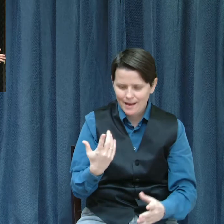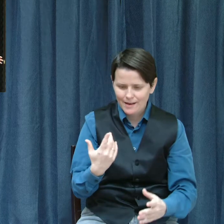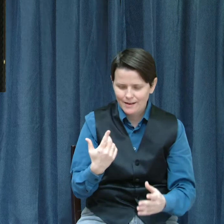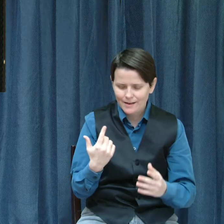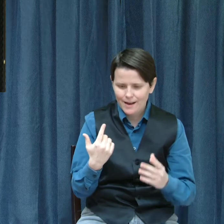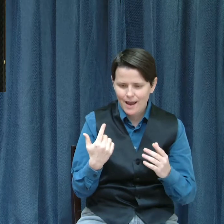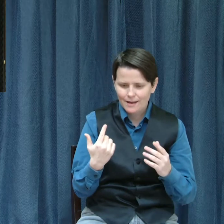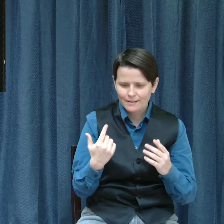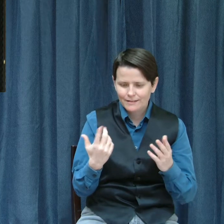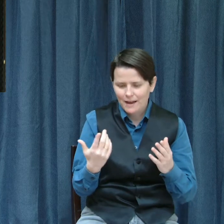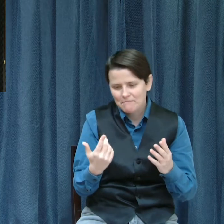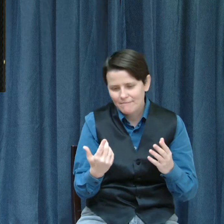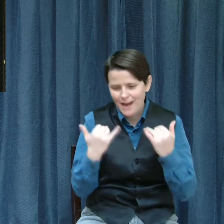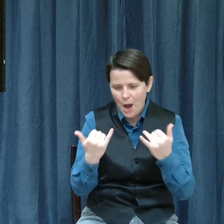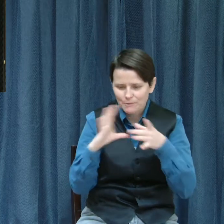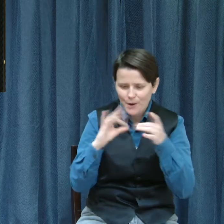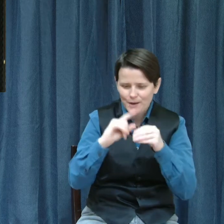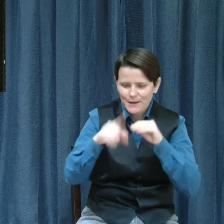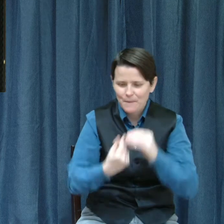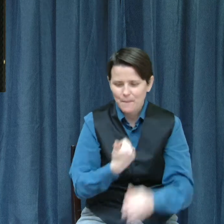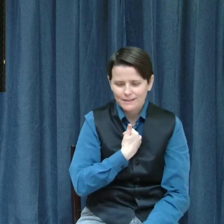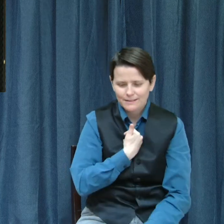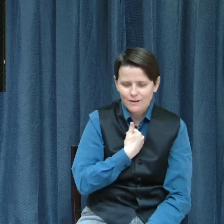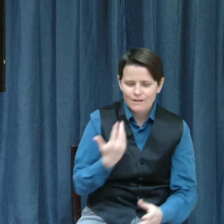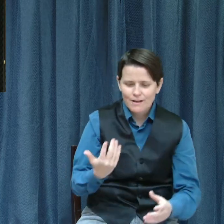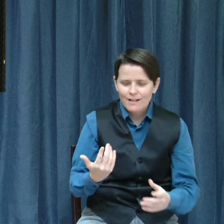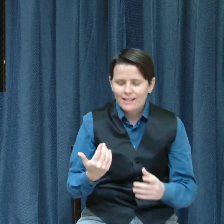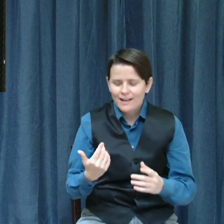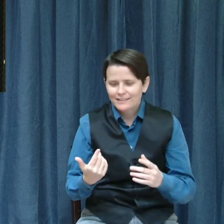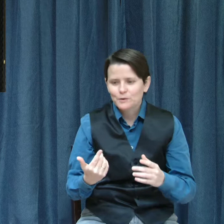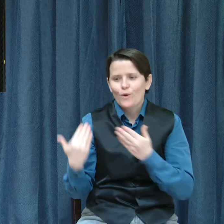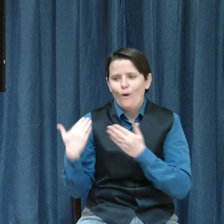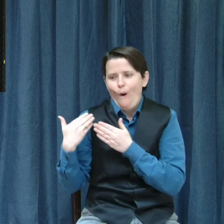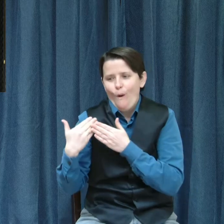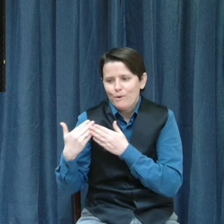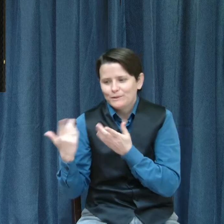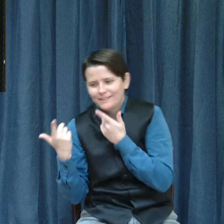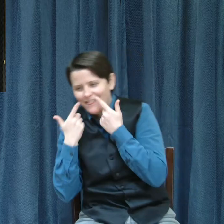us, right? There was almost a little bit of an almost chuckle over there, but not quite.